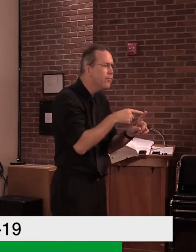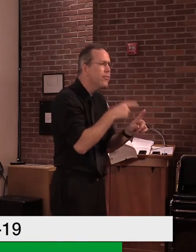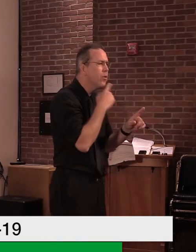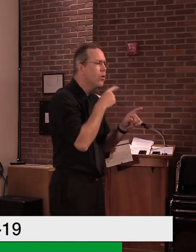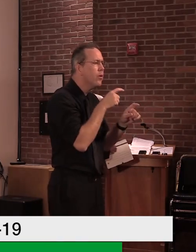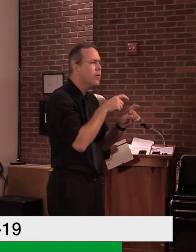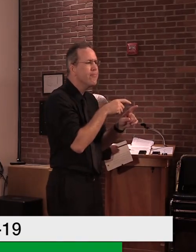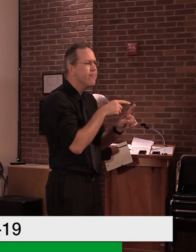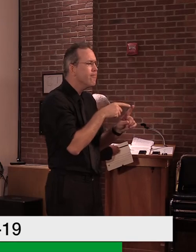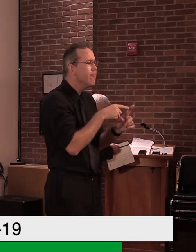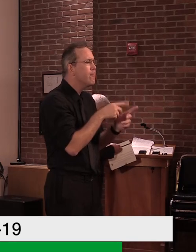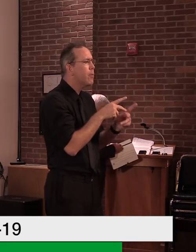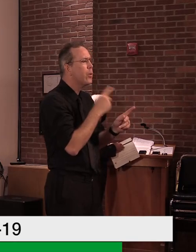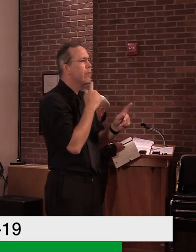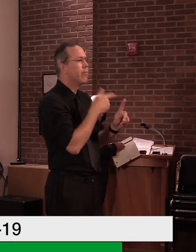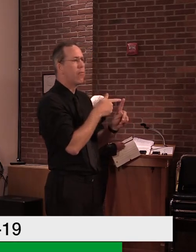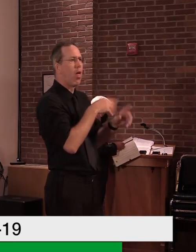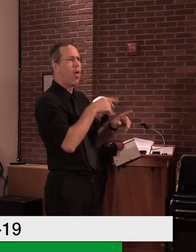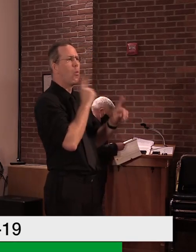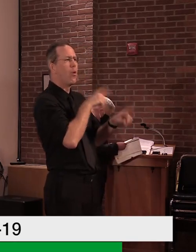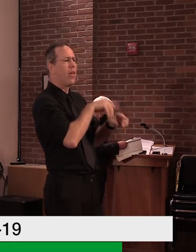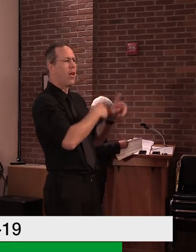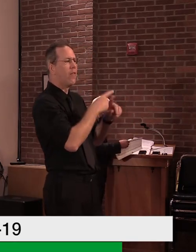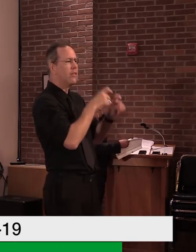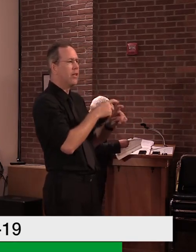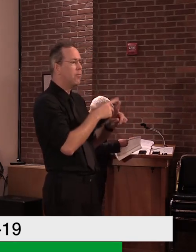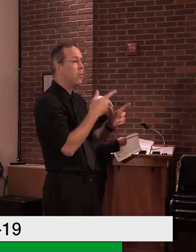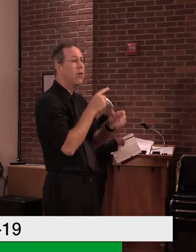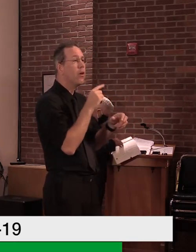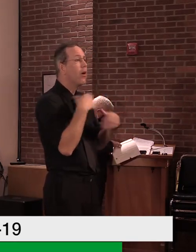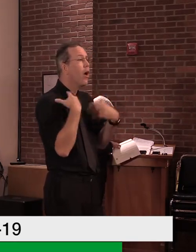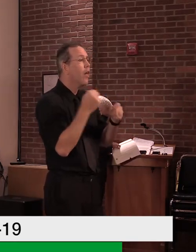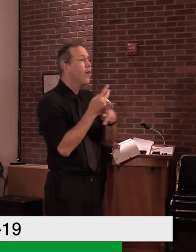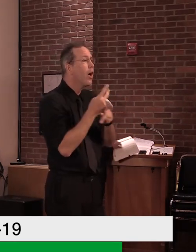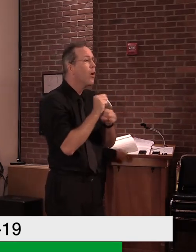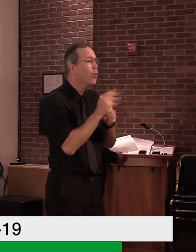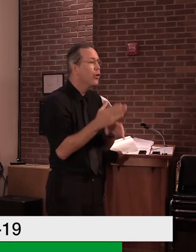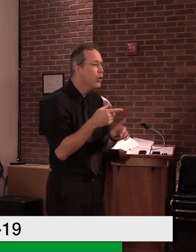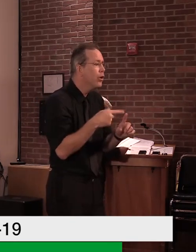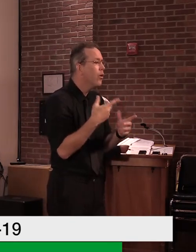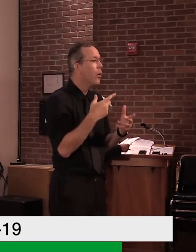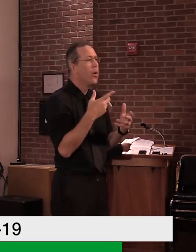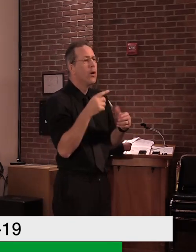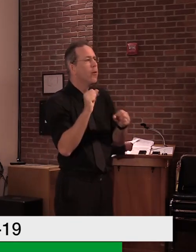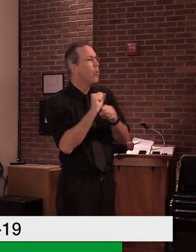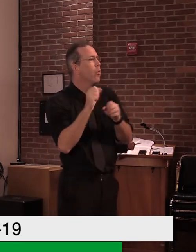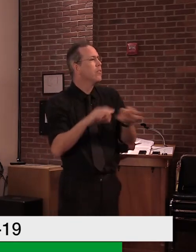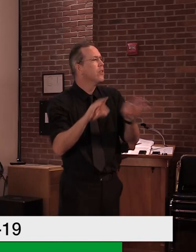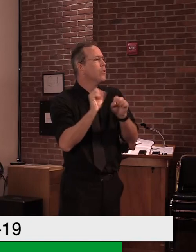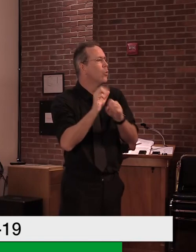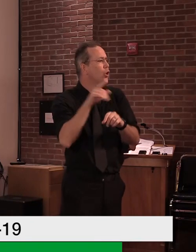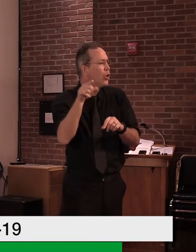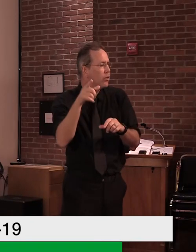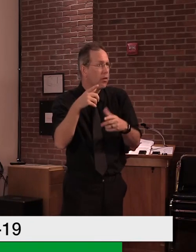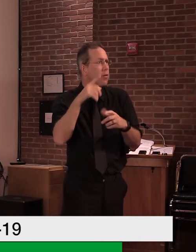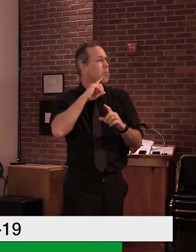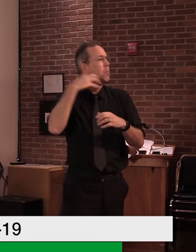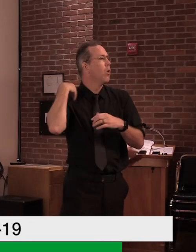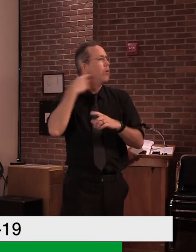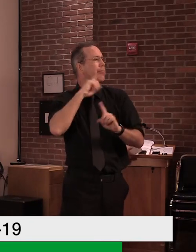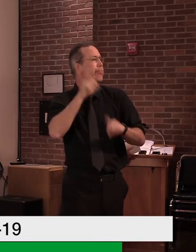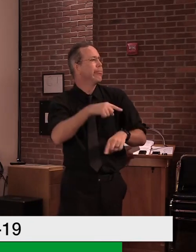need testing, whether they work in a sector that cares for vulnerable people, whether they are